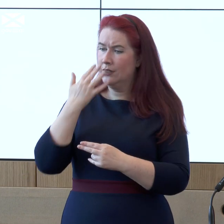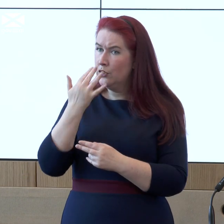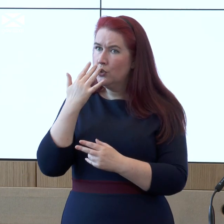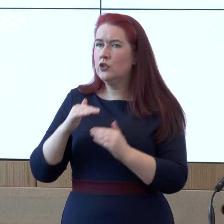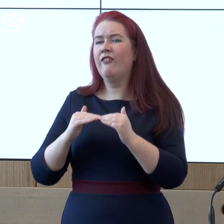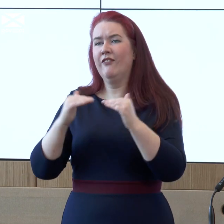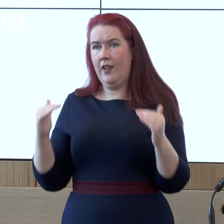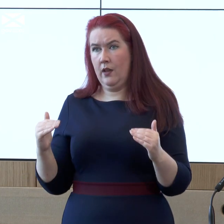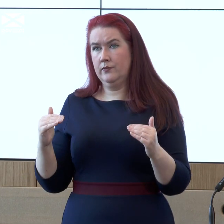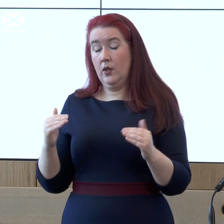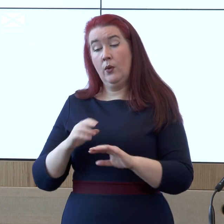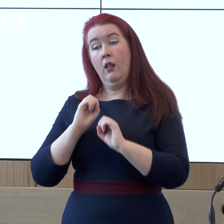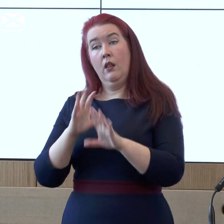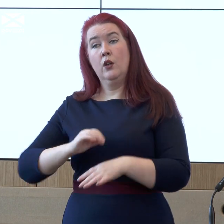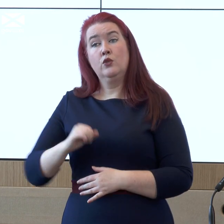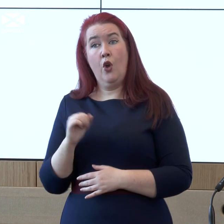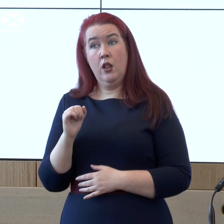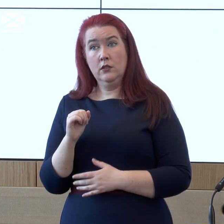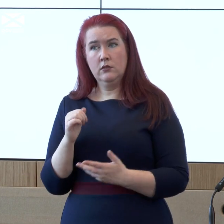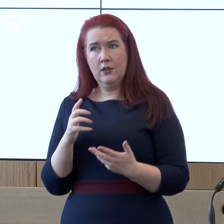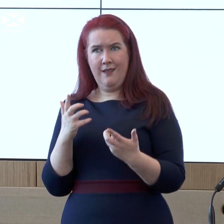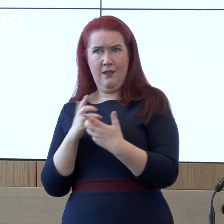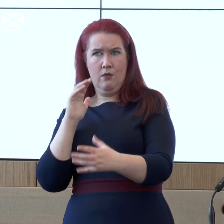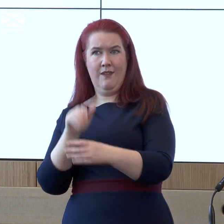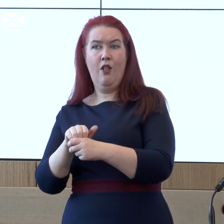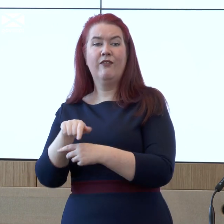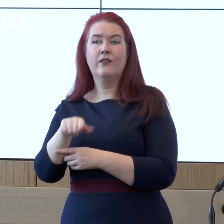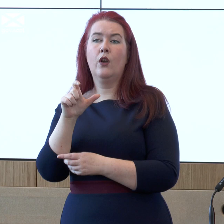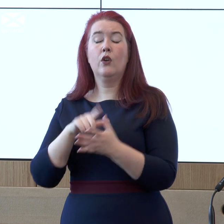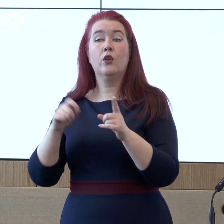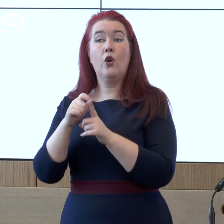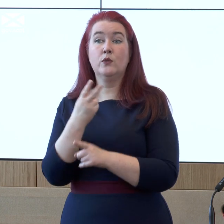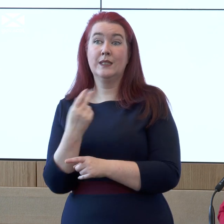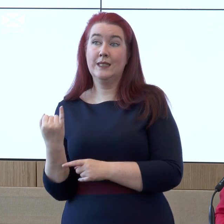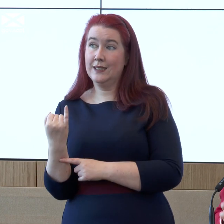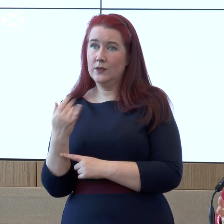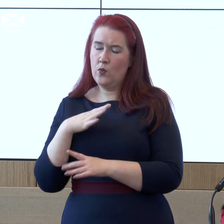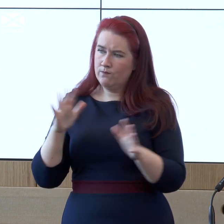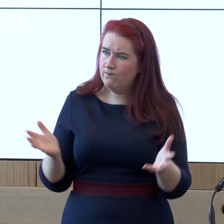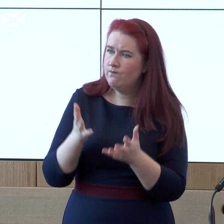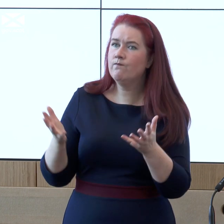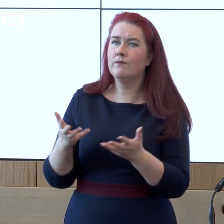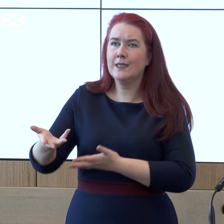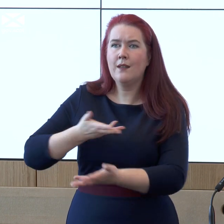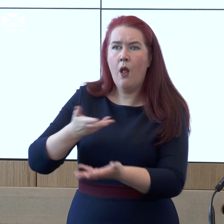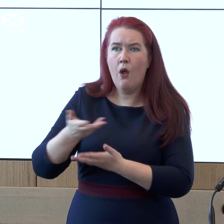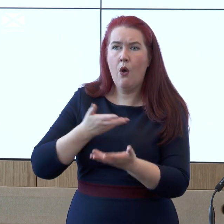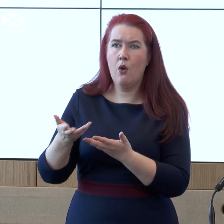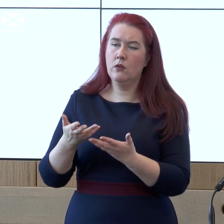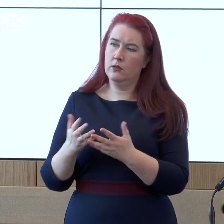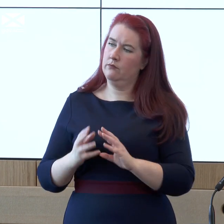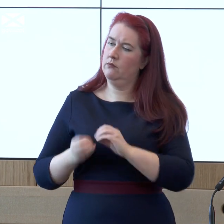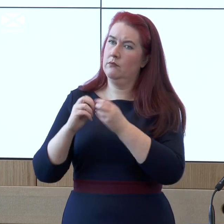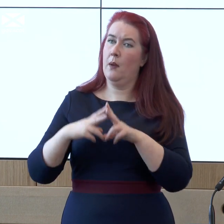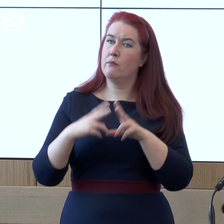part Scotland will seek to play during COP itself by encouraging dialogue and bridging what has been called